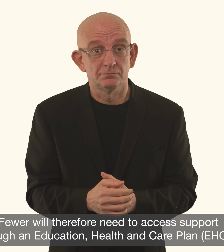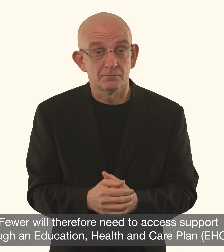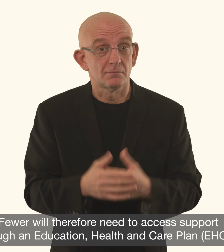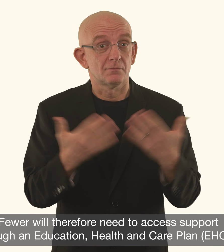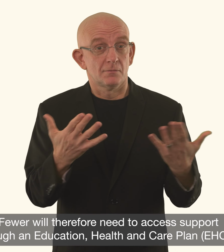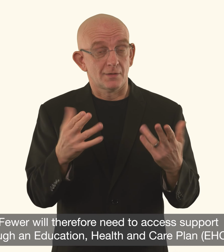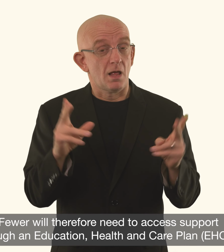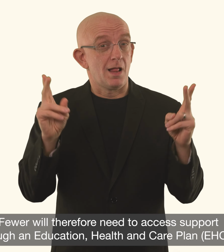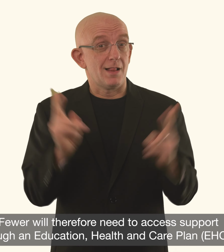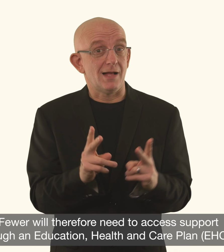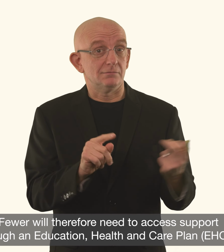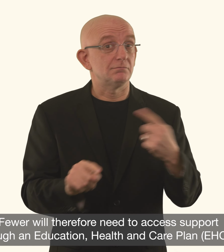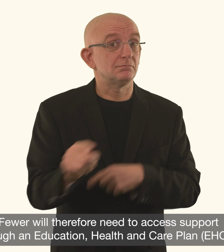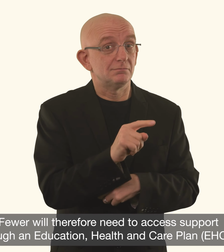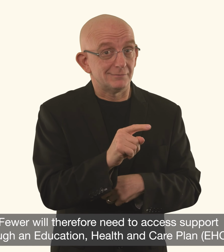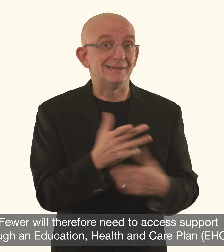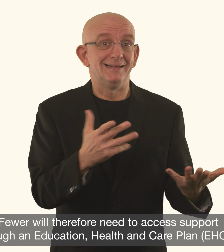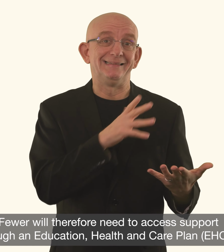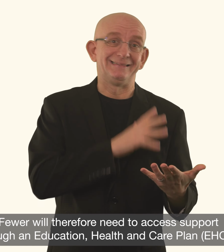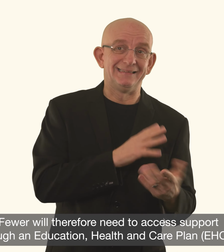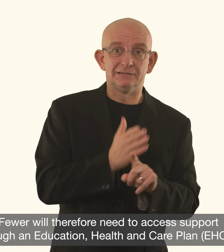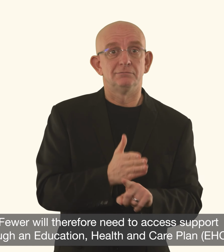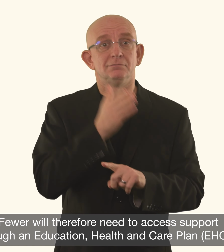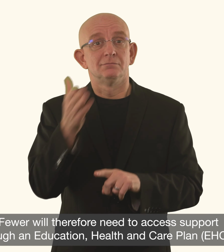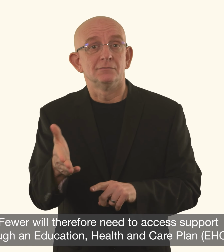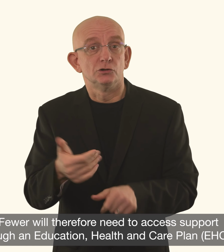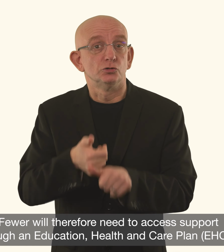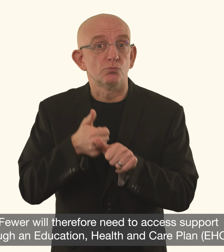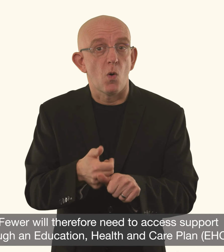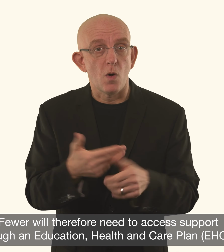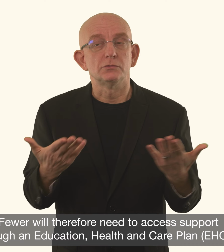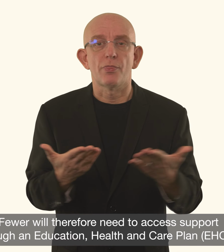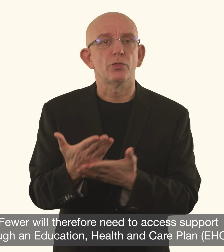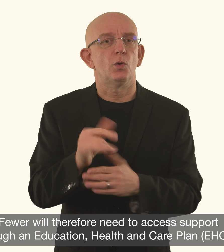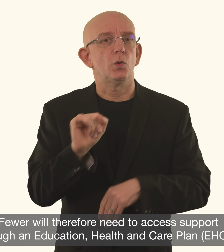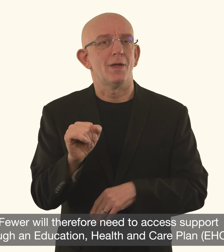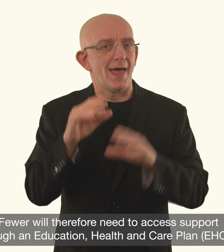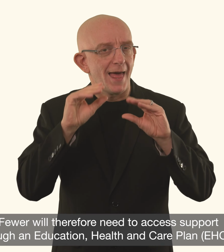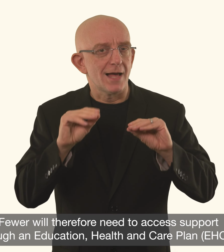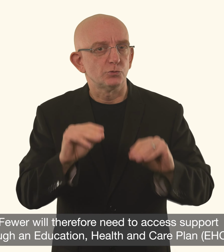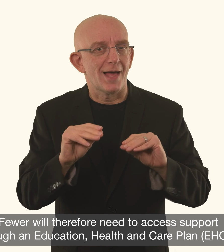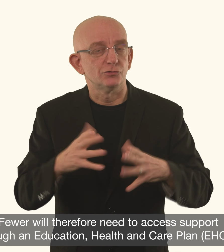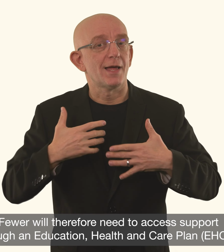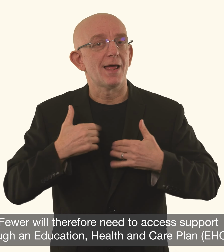Fewer will therefore need to access support through an education, health and care plan known as an EHCP.